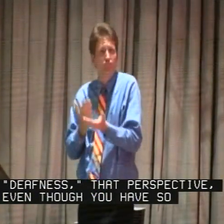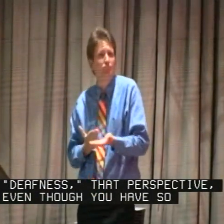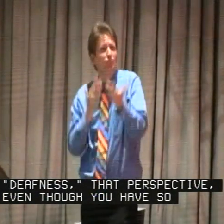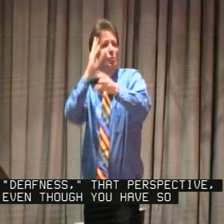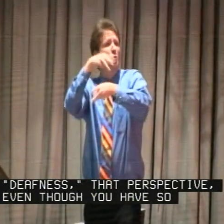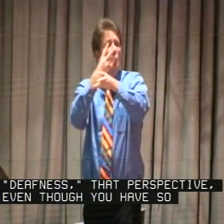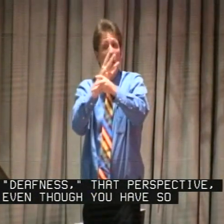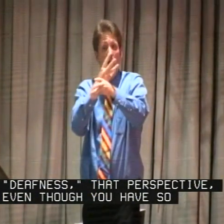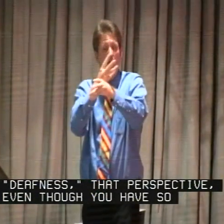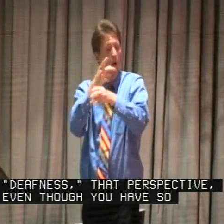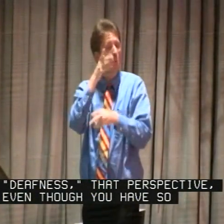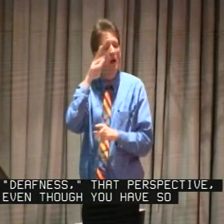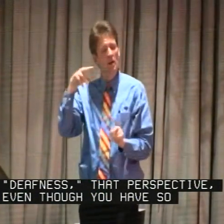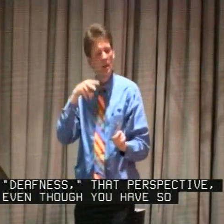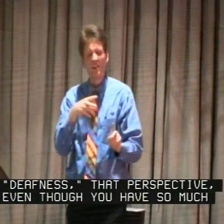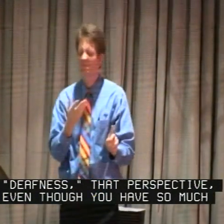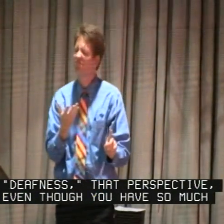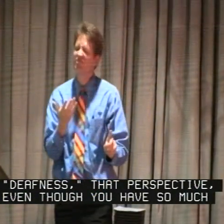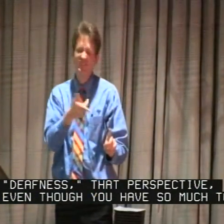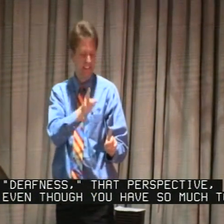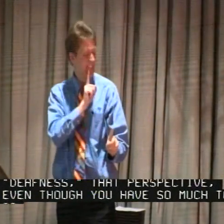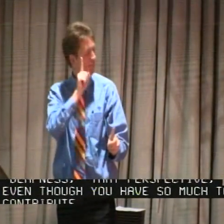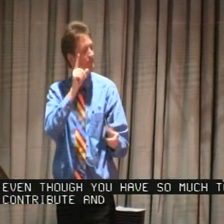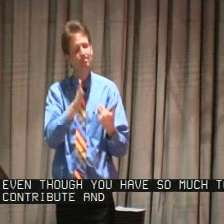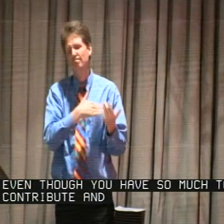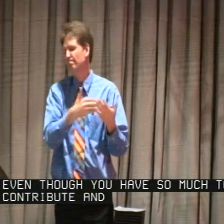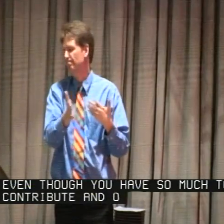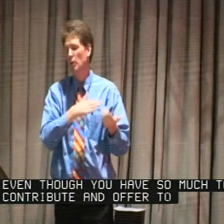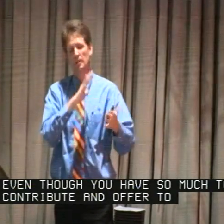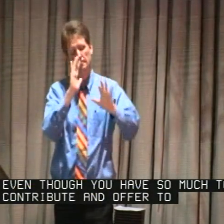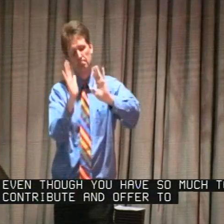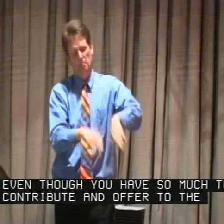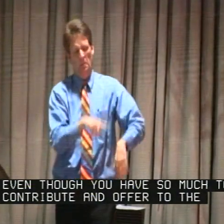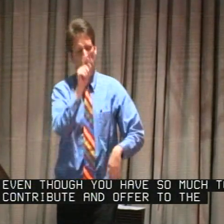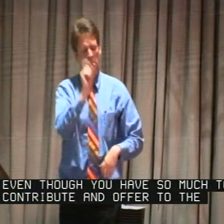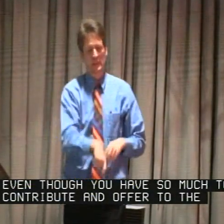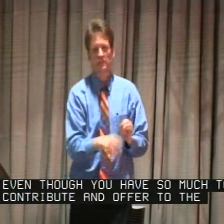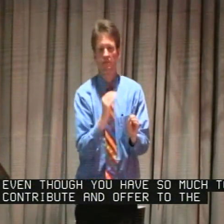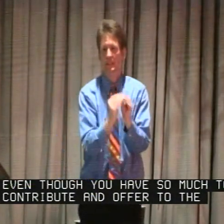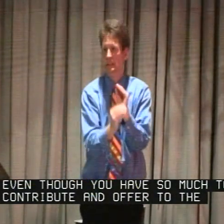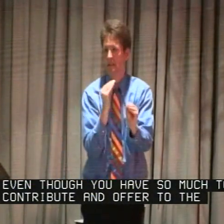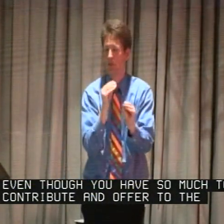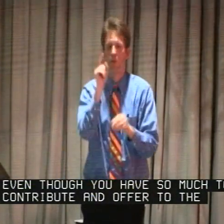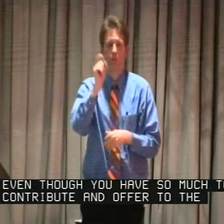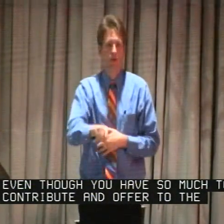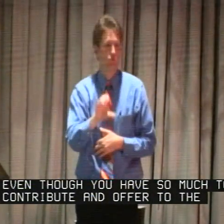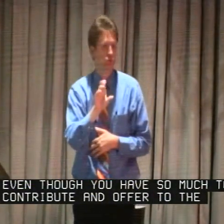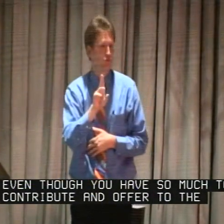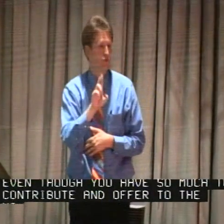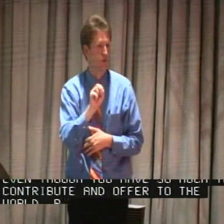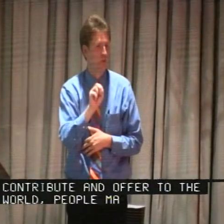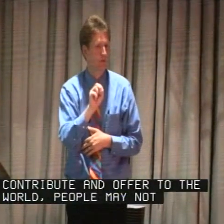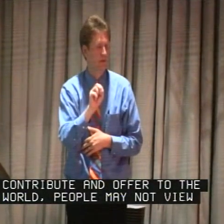contribute, and offer to the world, people may not view you as viable and have to fix you